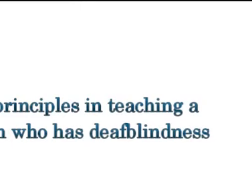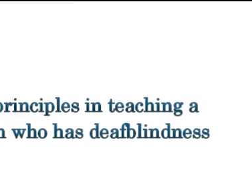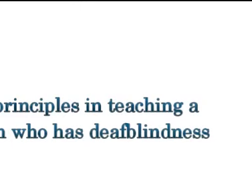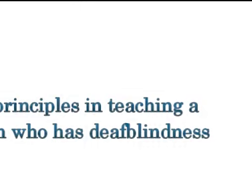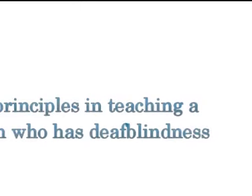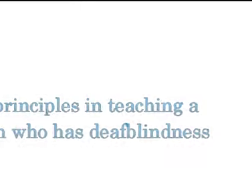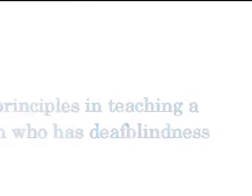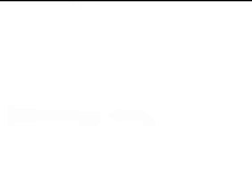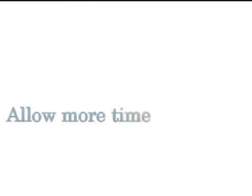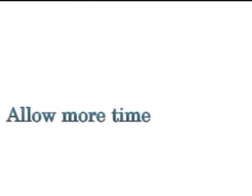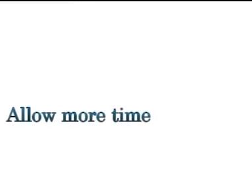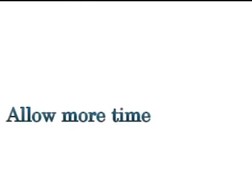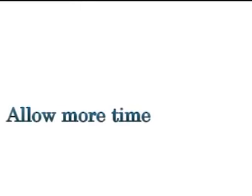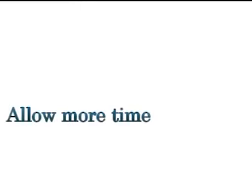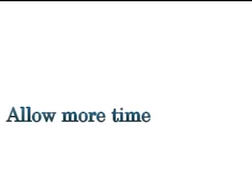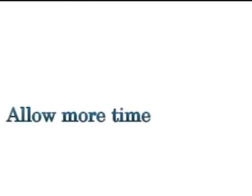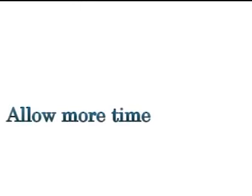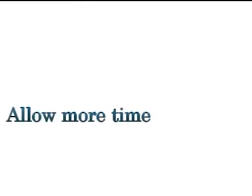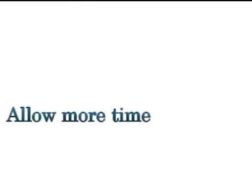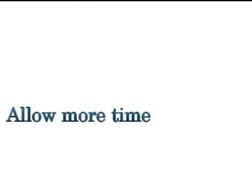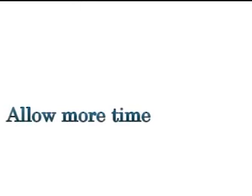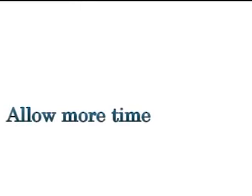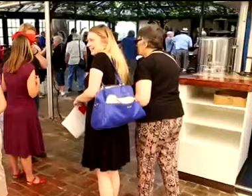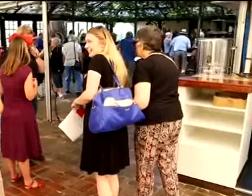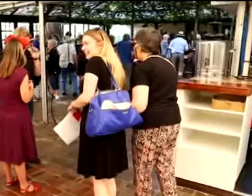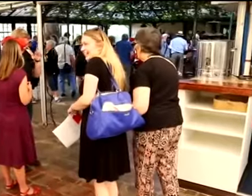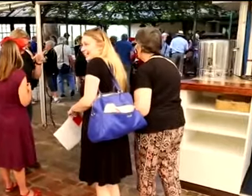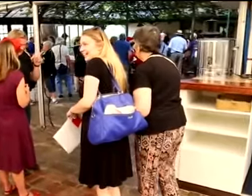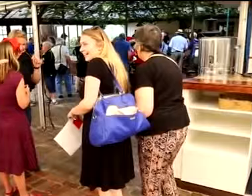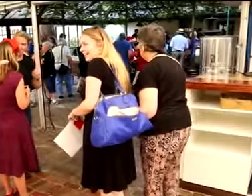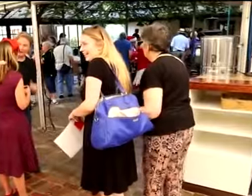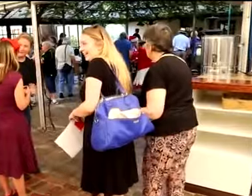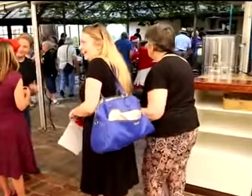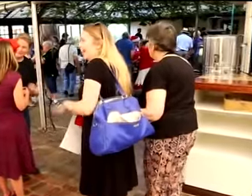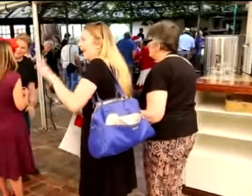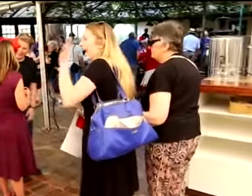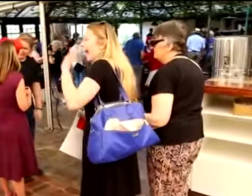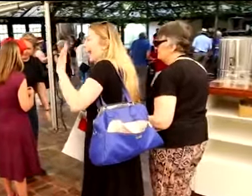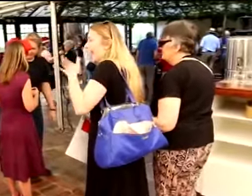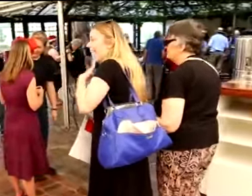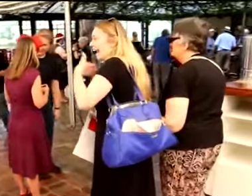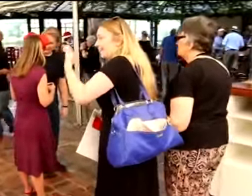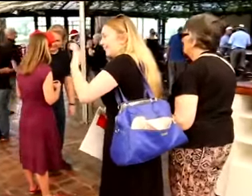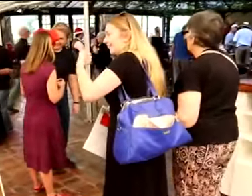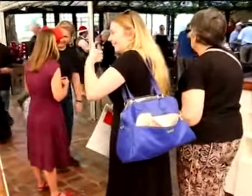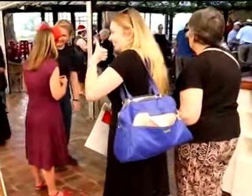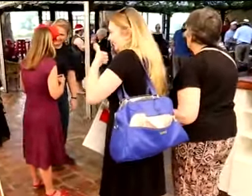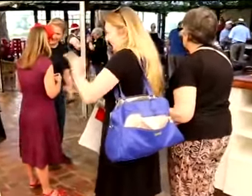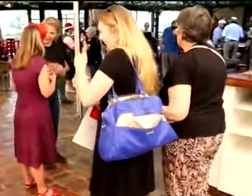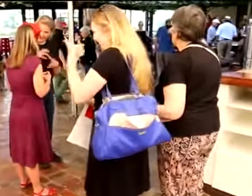deafblindness. Allow more time. Communication breakdowns occur more frequently for people with deafblindness due